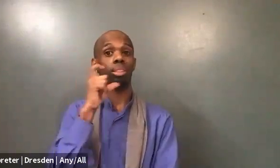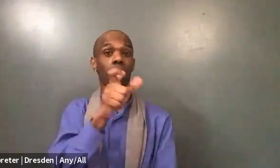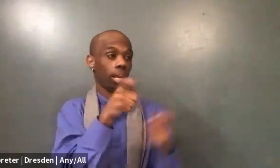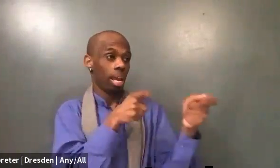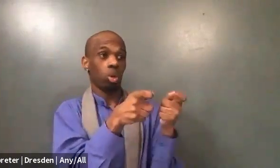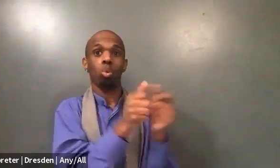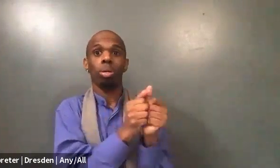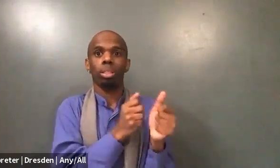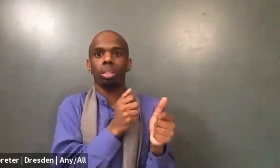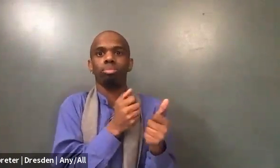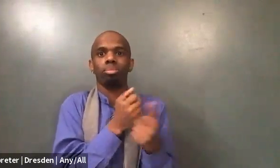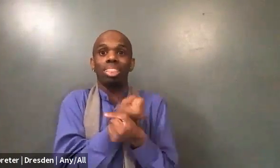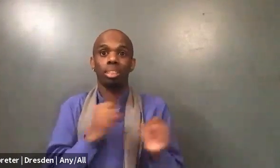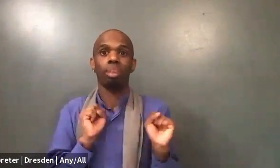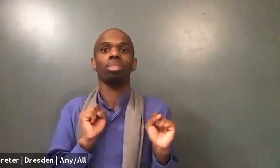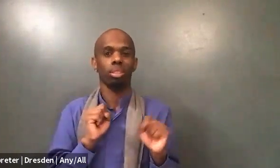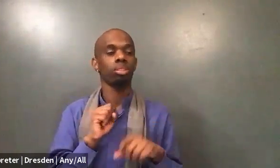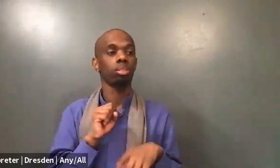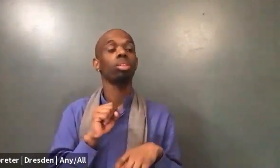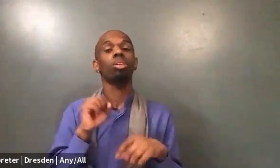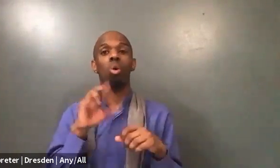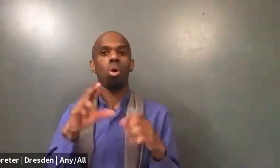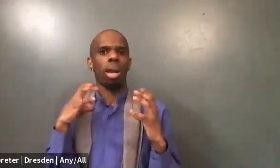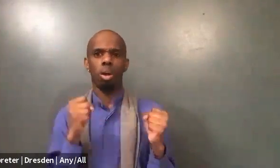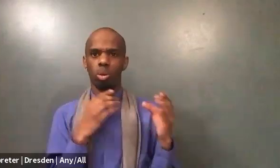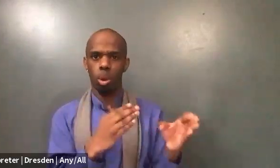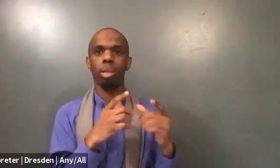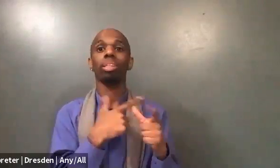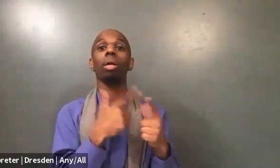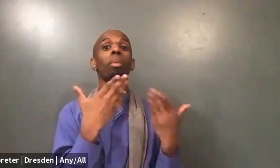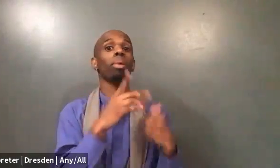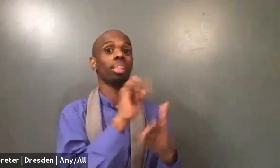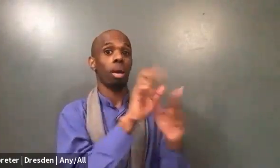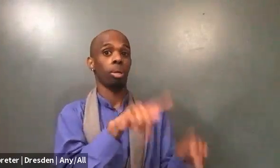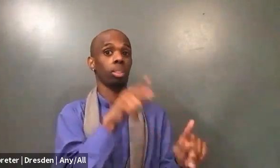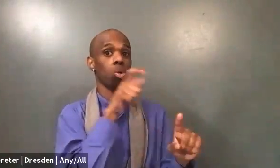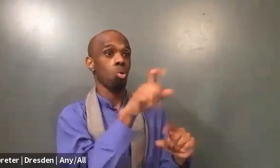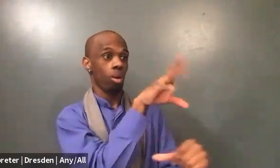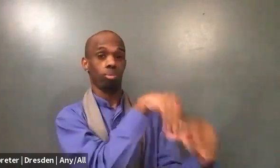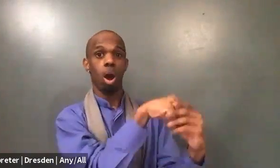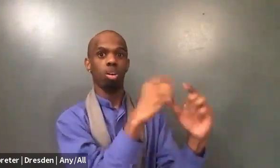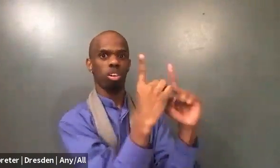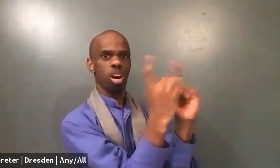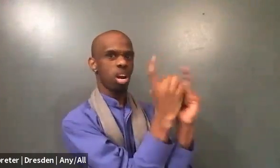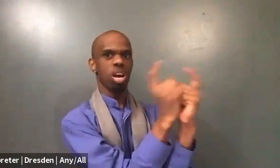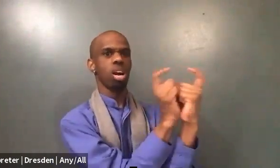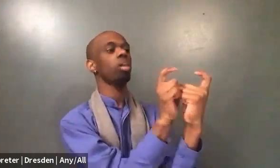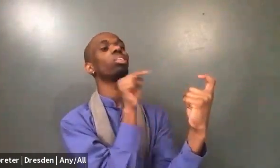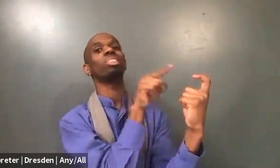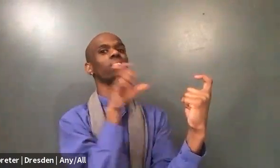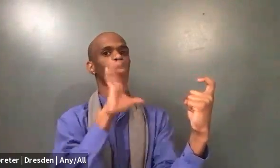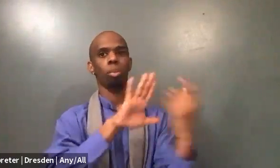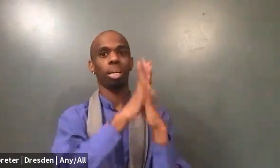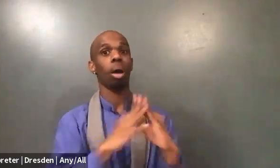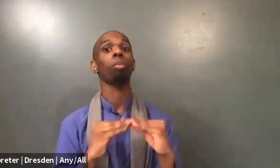that survivor or victim may get even more abuse for that bystander interacting. So that's